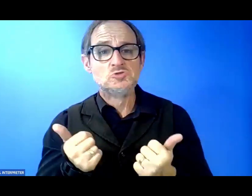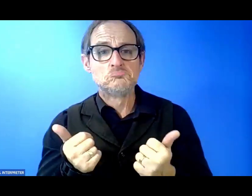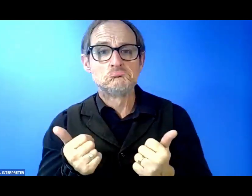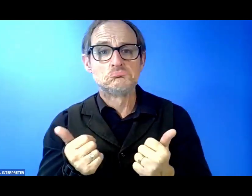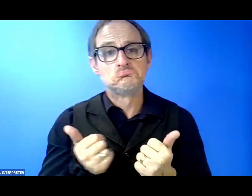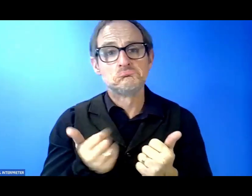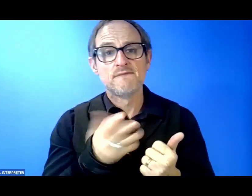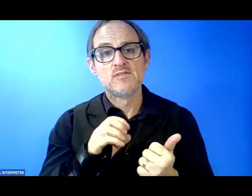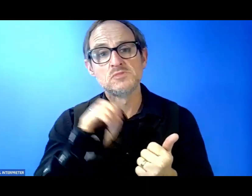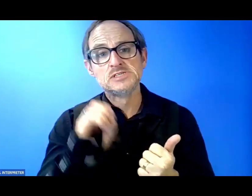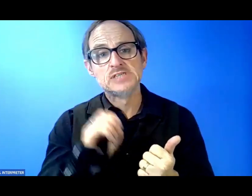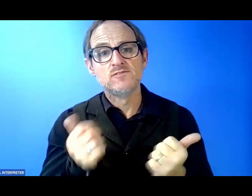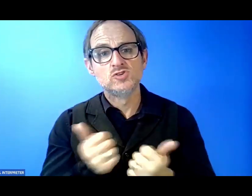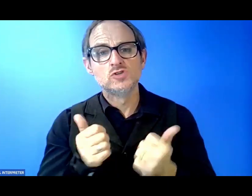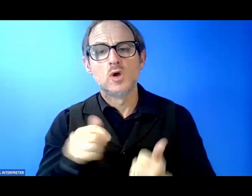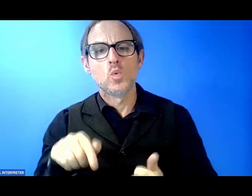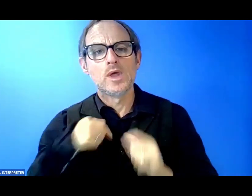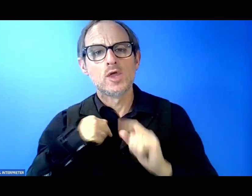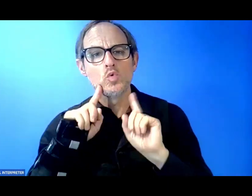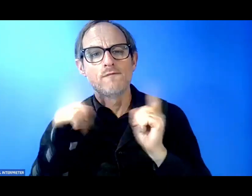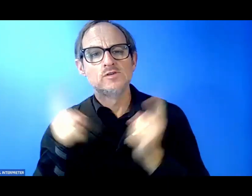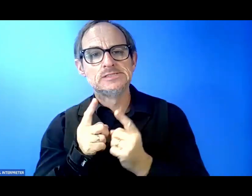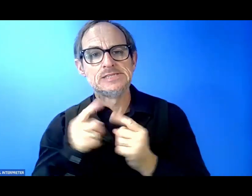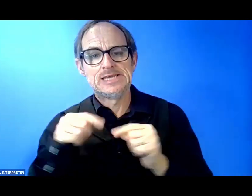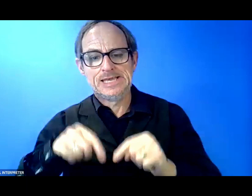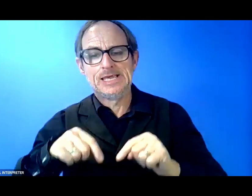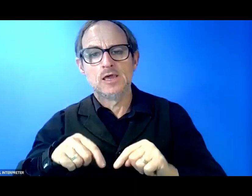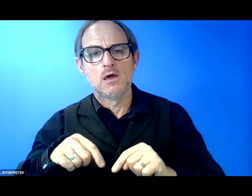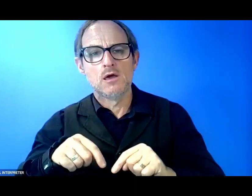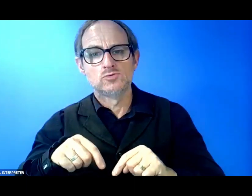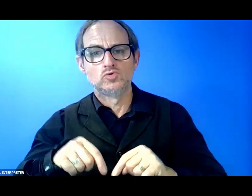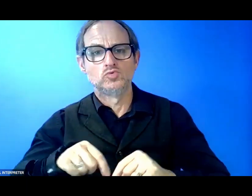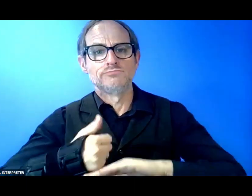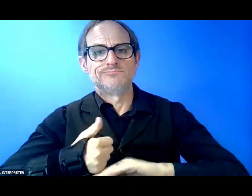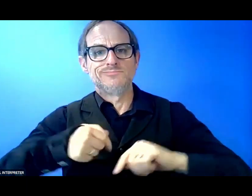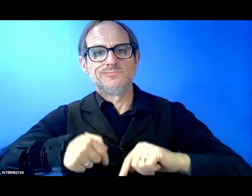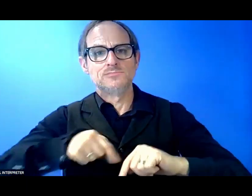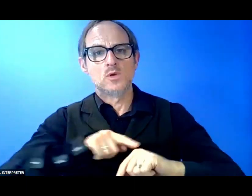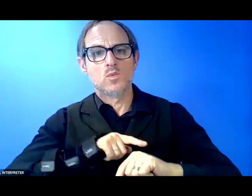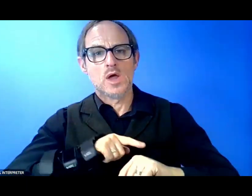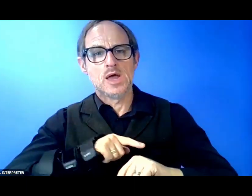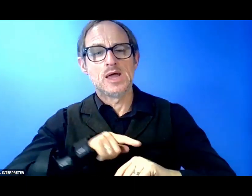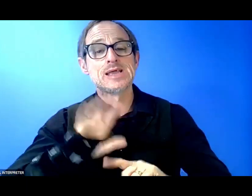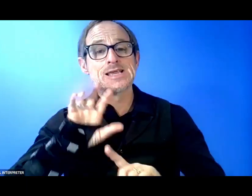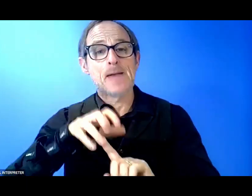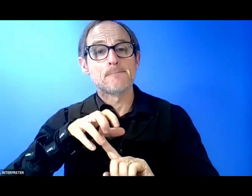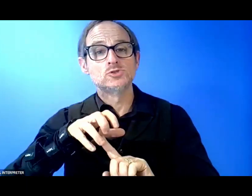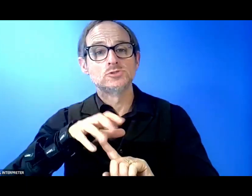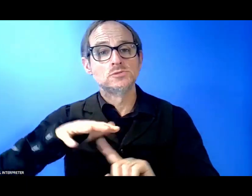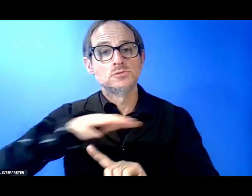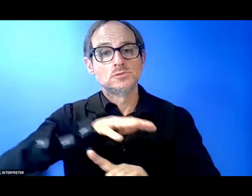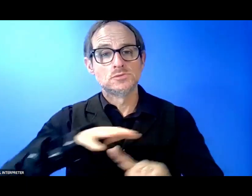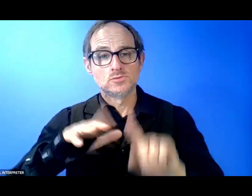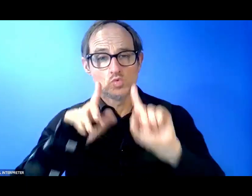the university at PUC, and we chose the spot because it's a beautiful campus. Lots